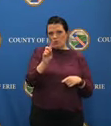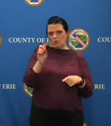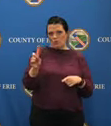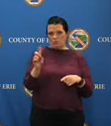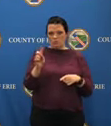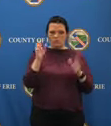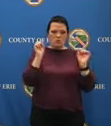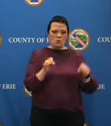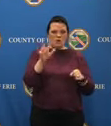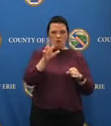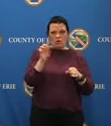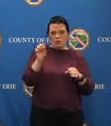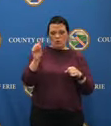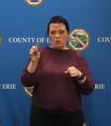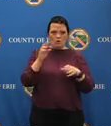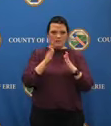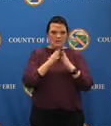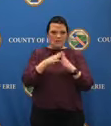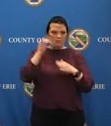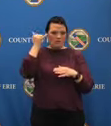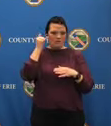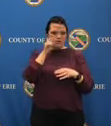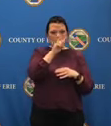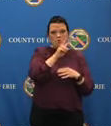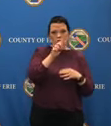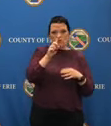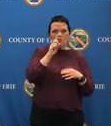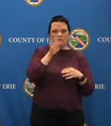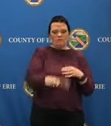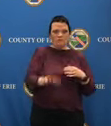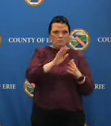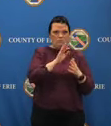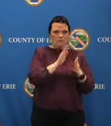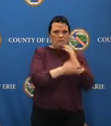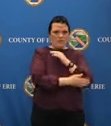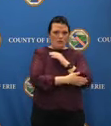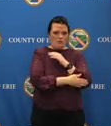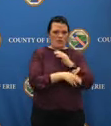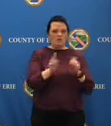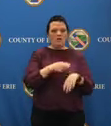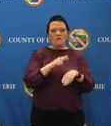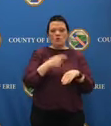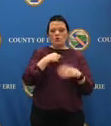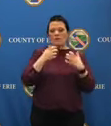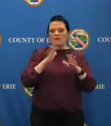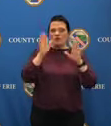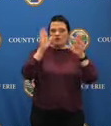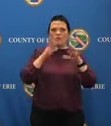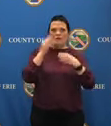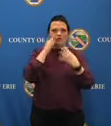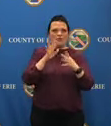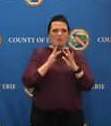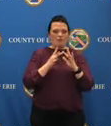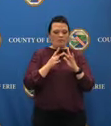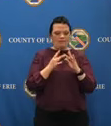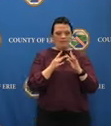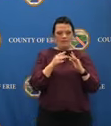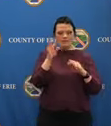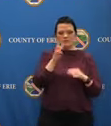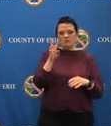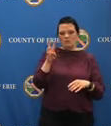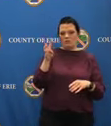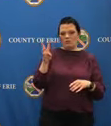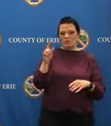can call 311 in the city of Buffalo, but 211 through the rest of the county. And of course, we have great information online at